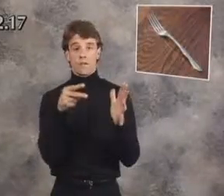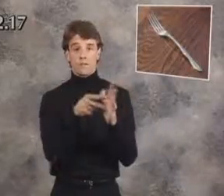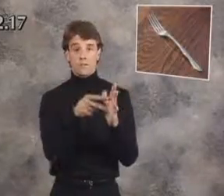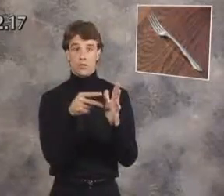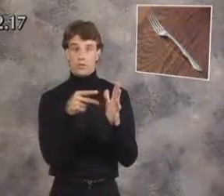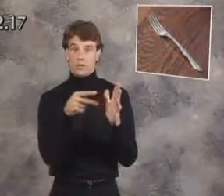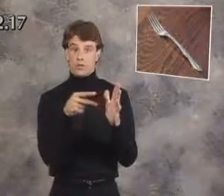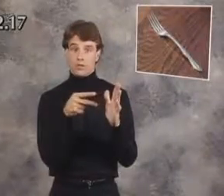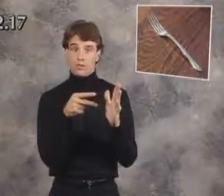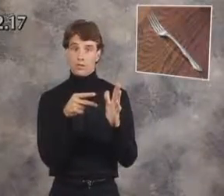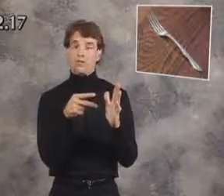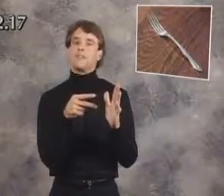Fork.